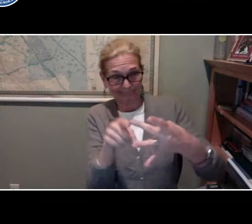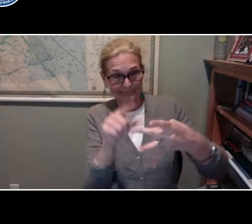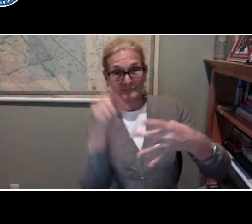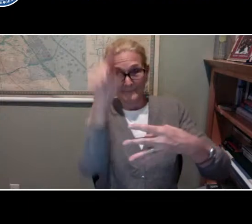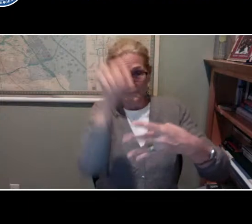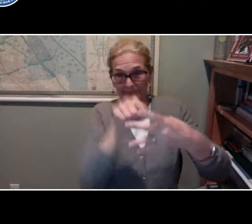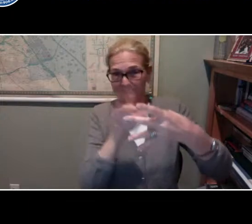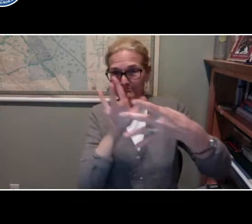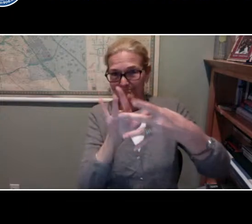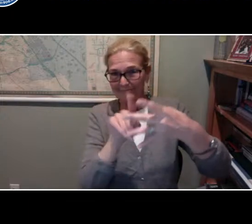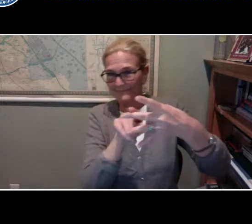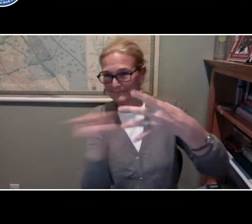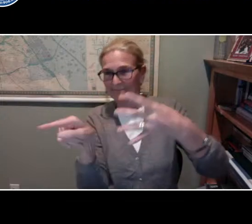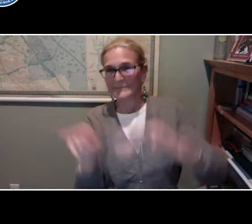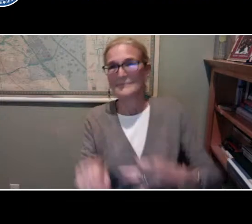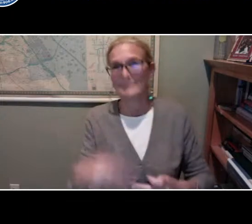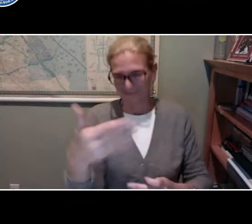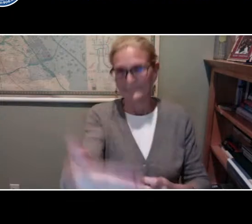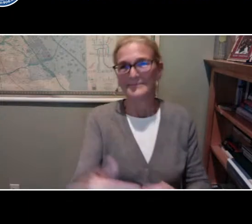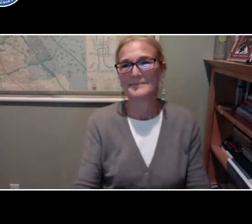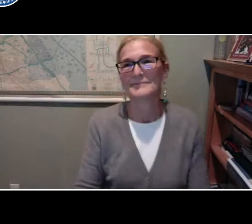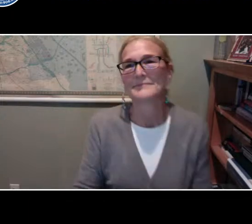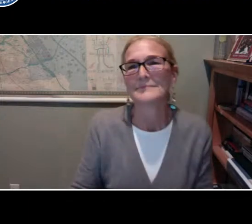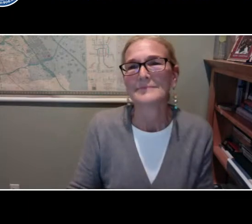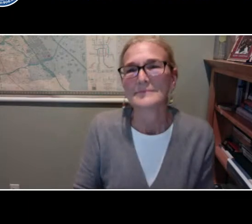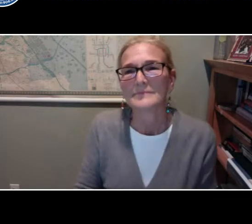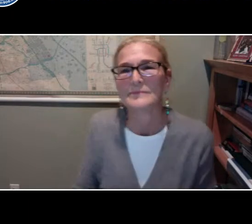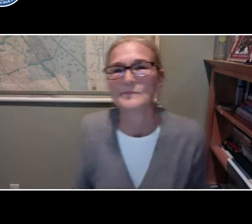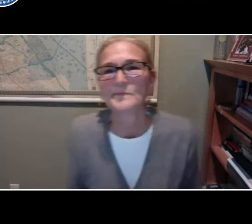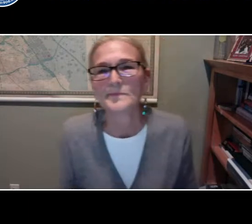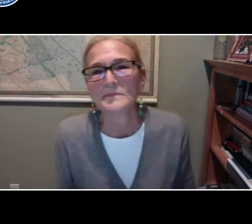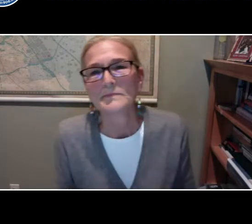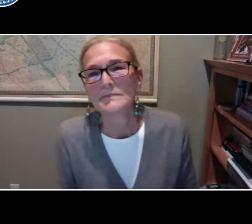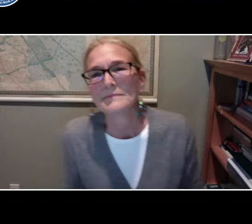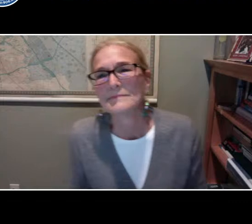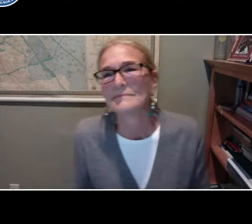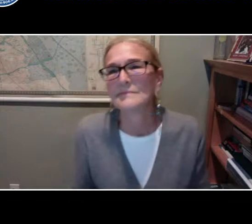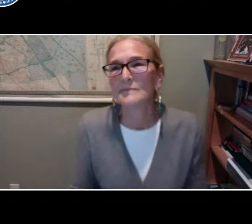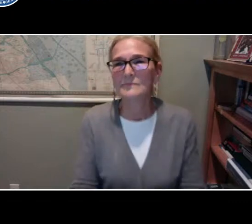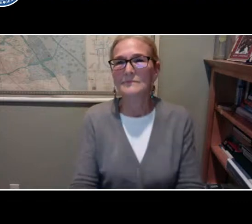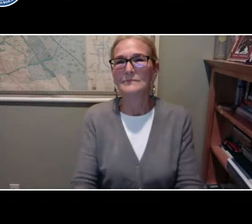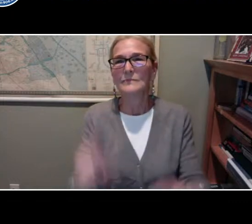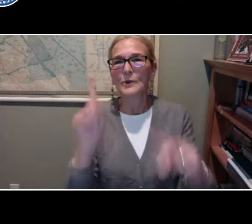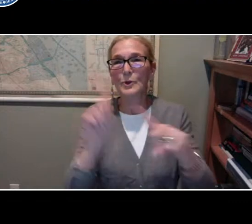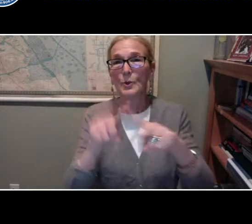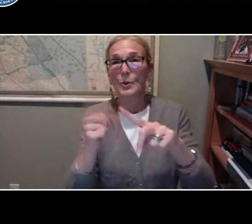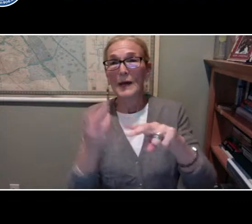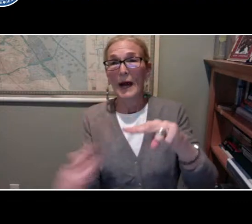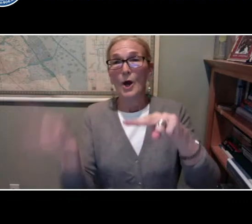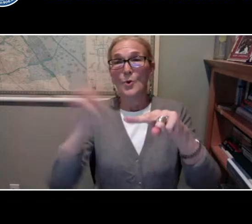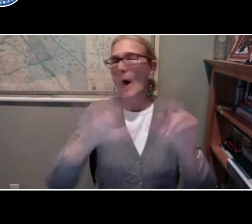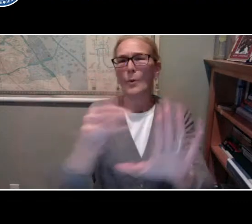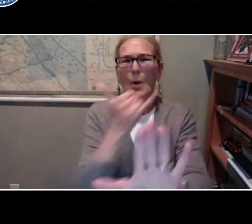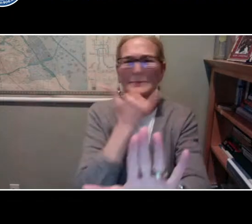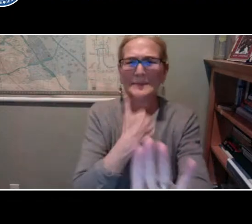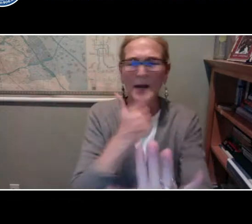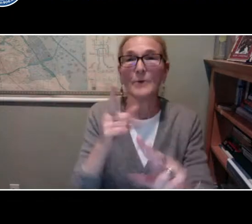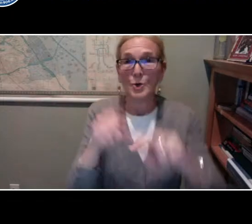little overloaded, but I was pretty sure there was four. And one of the four links that you can click on of an outline